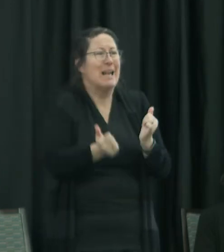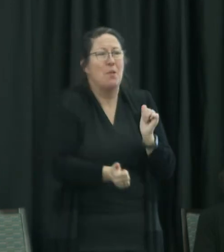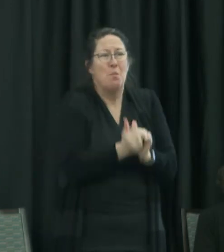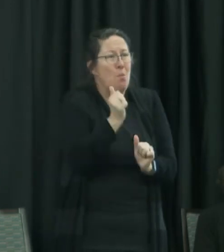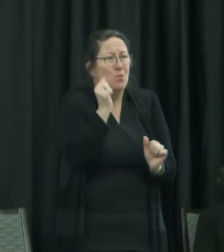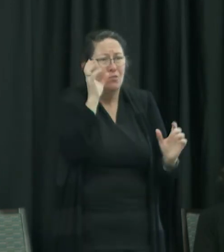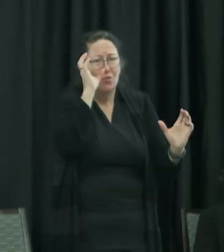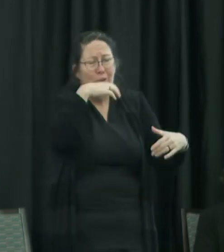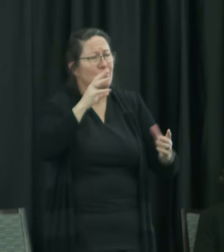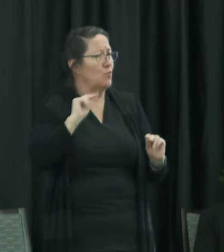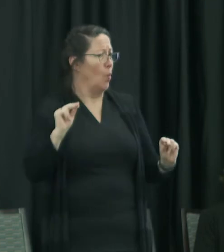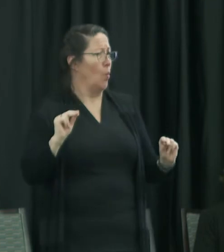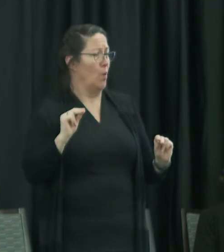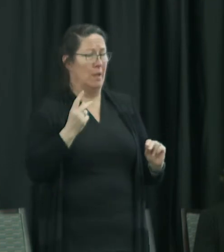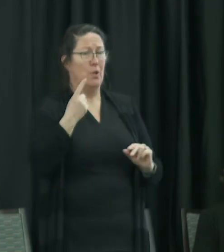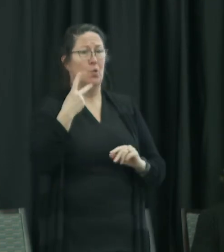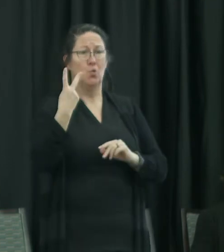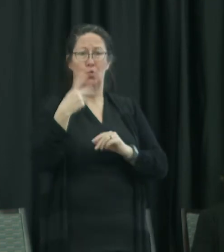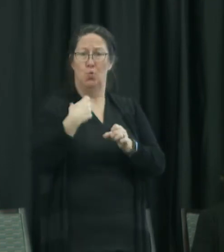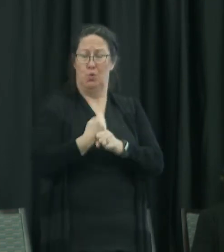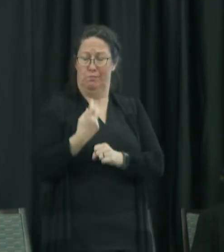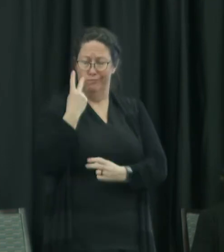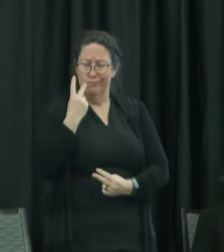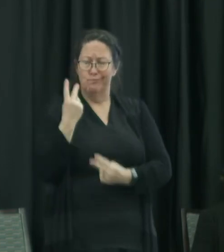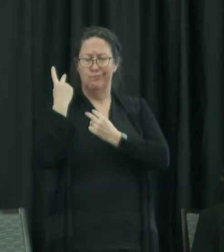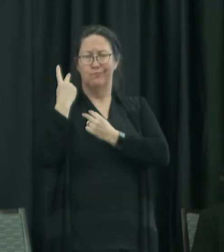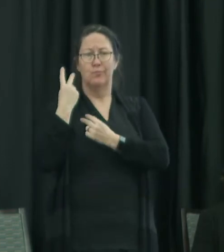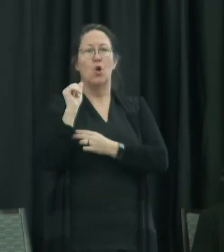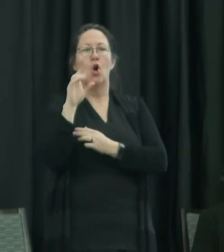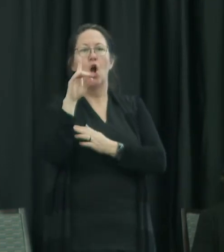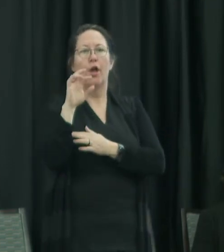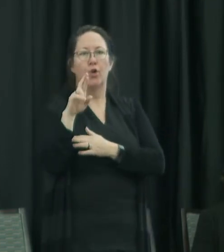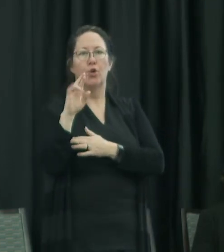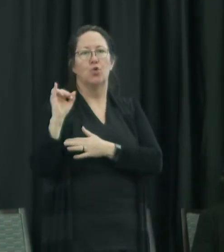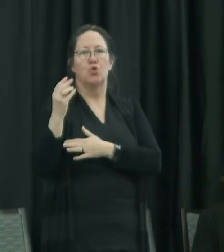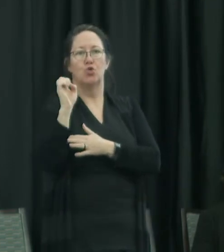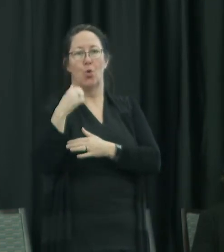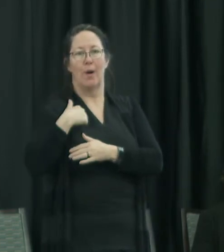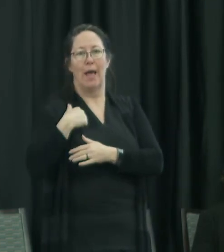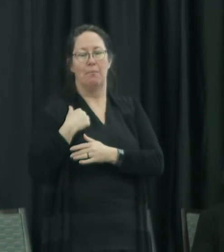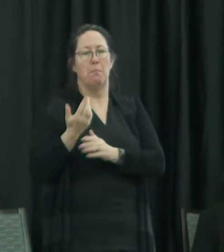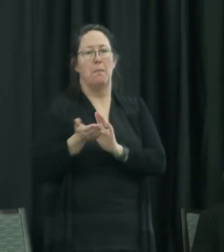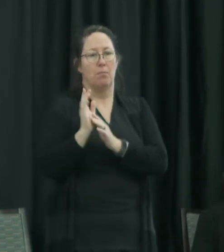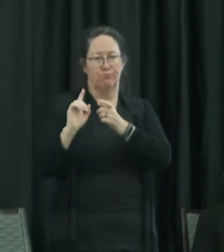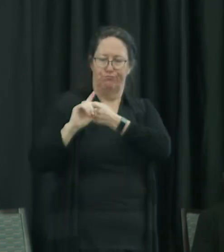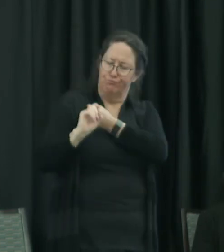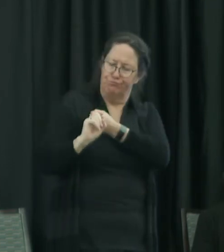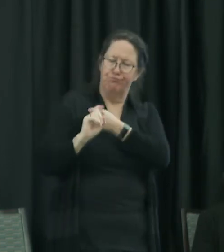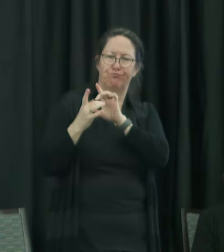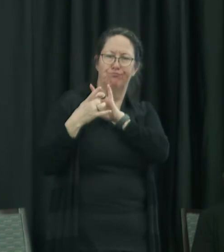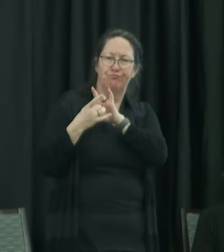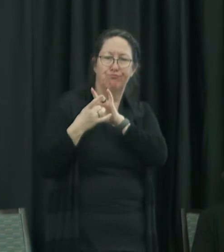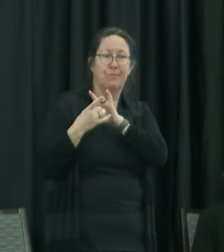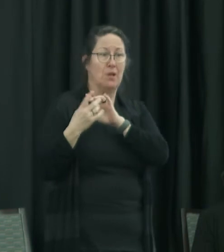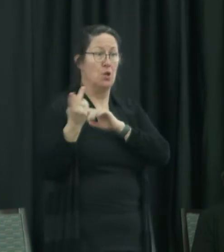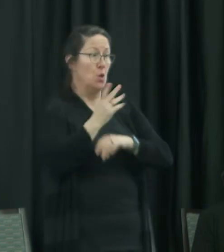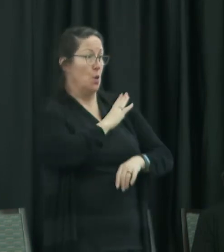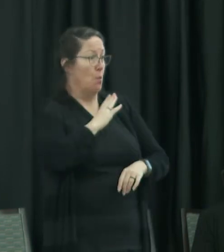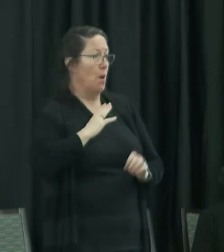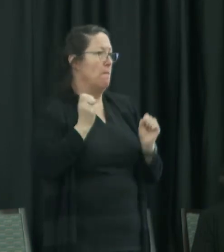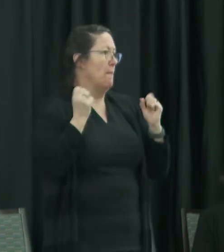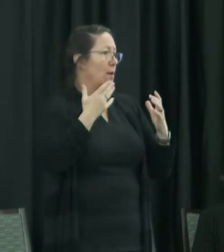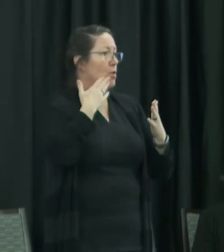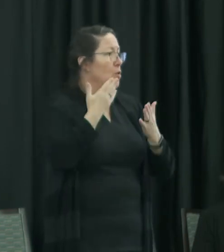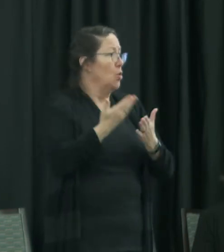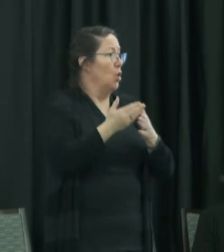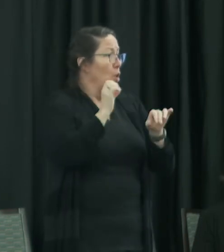bizarre. In the past 2 years, Auditor Joe Miller and I have become pretty decent friends and colleagues, and he and the board have had a really